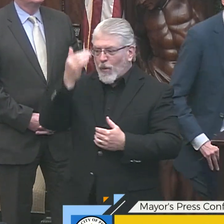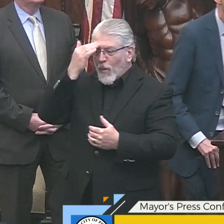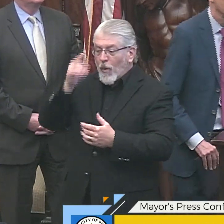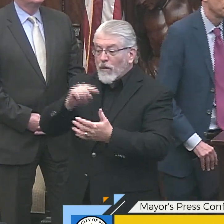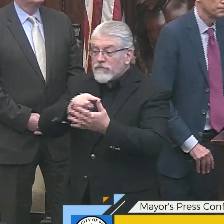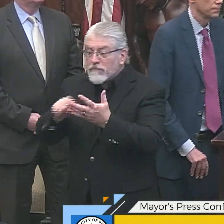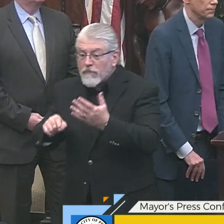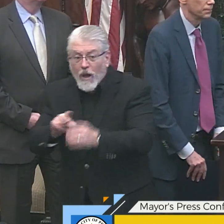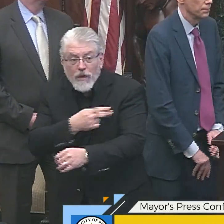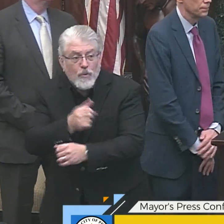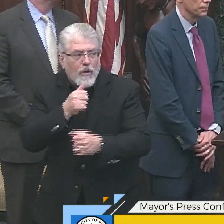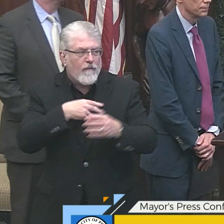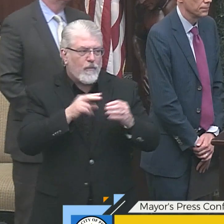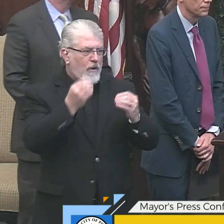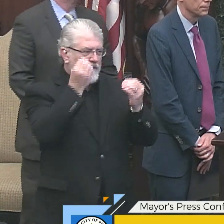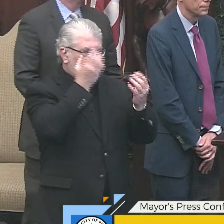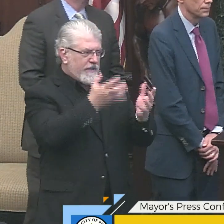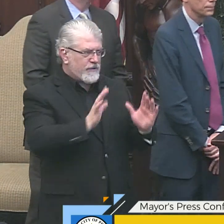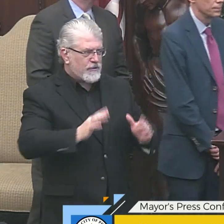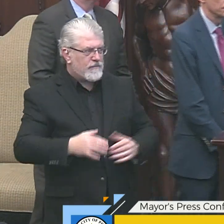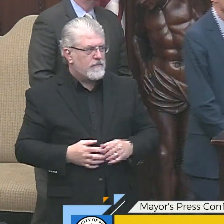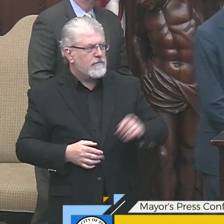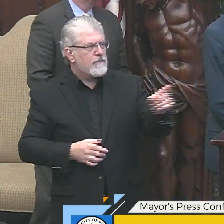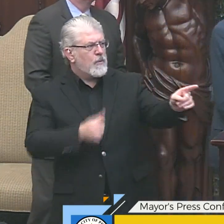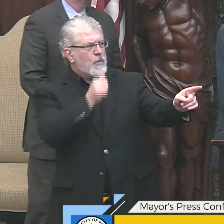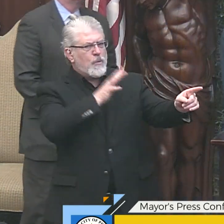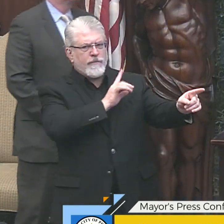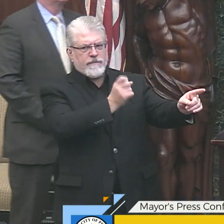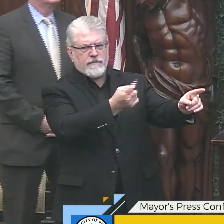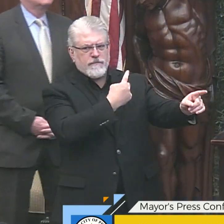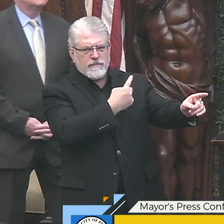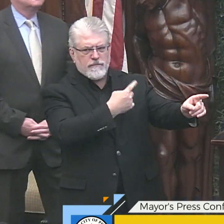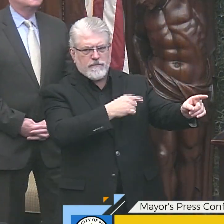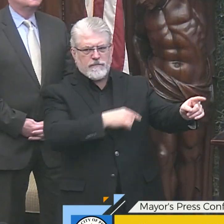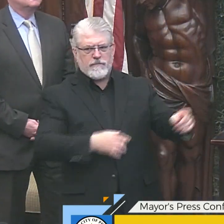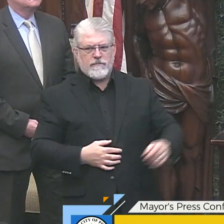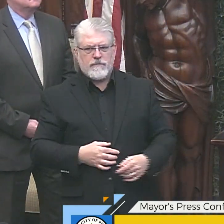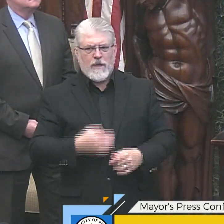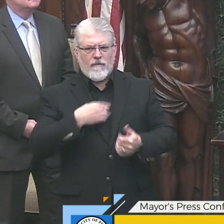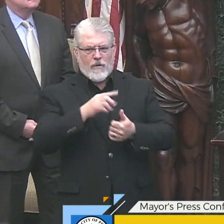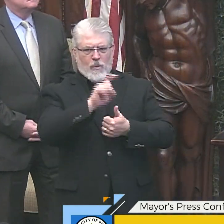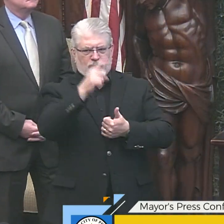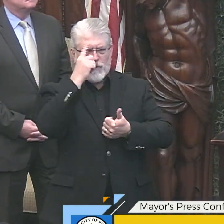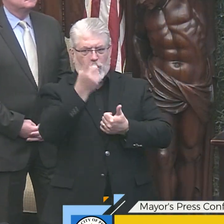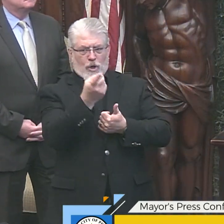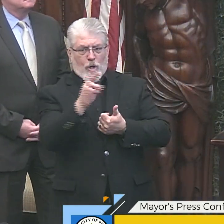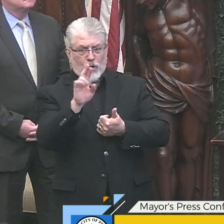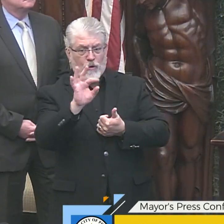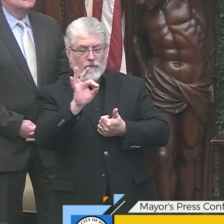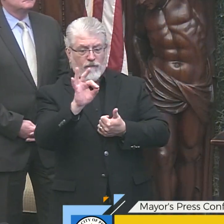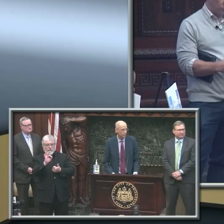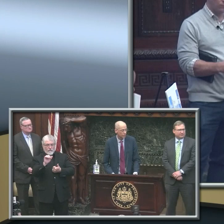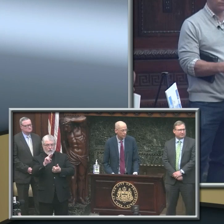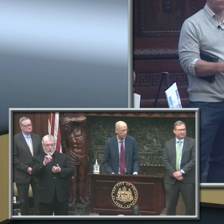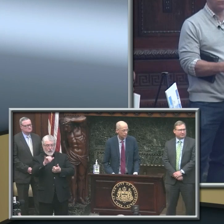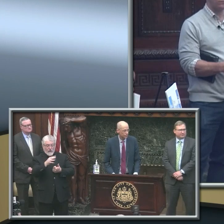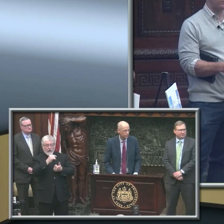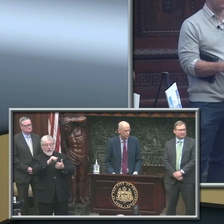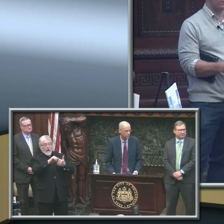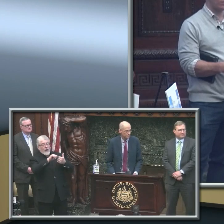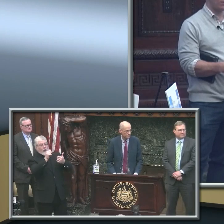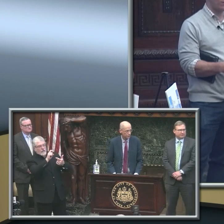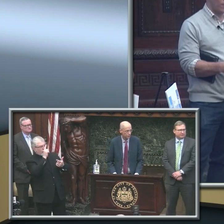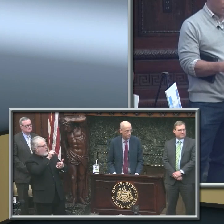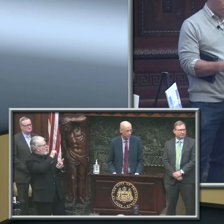I have one question for Commissioner Farley and one for someone else from the city. In